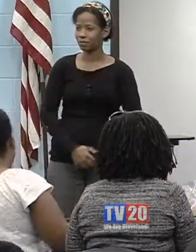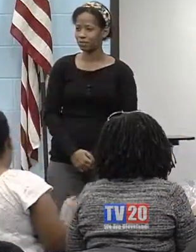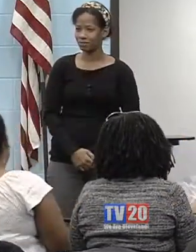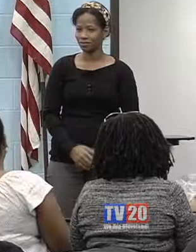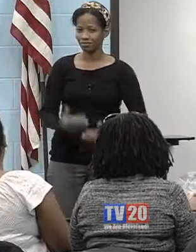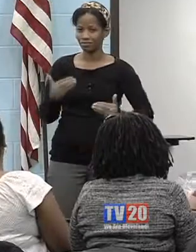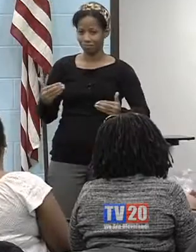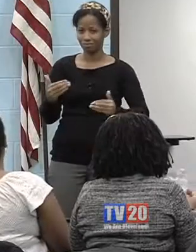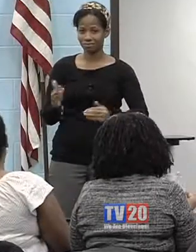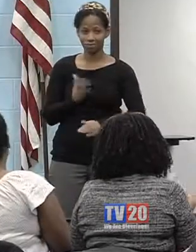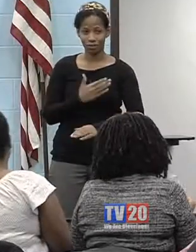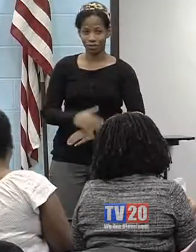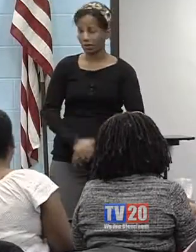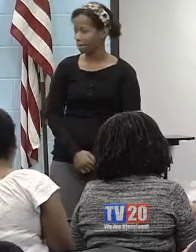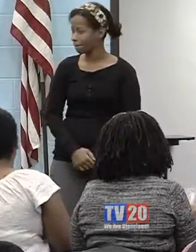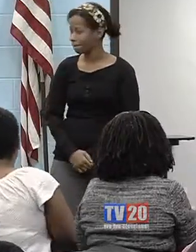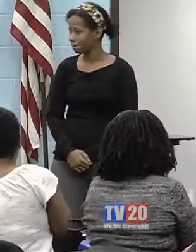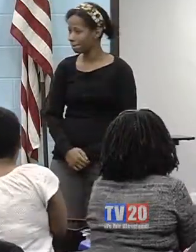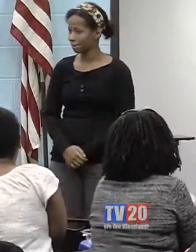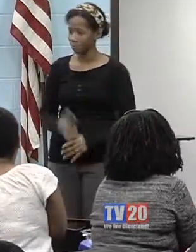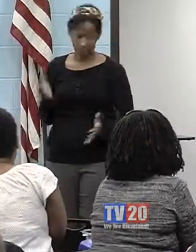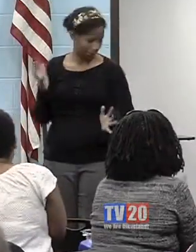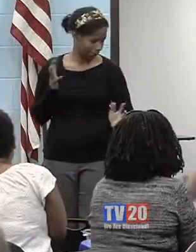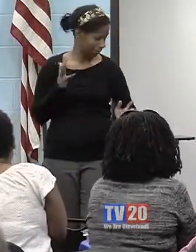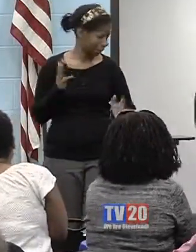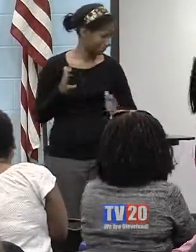So welcome.